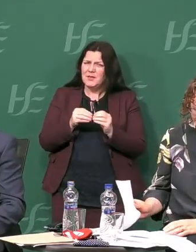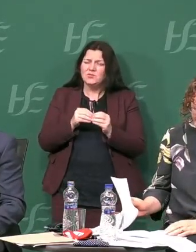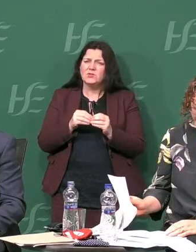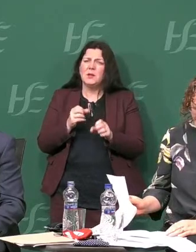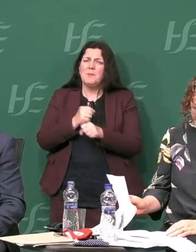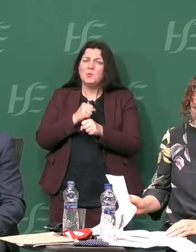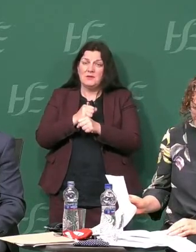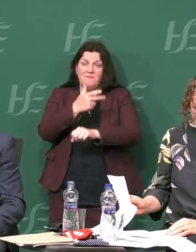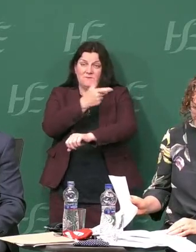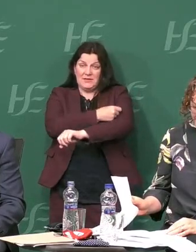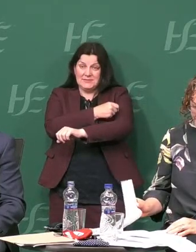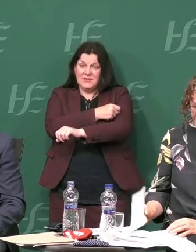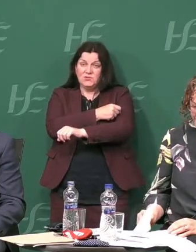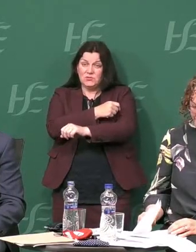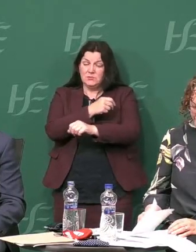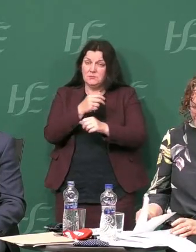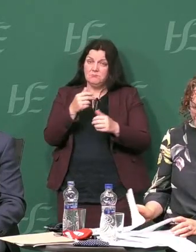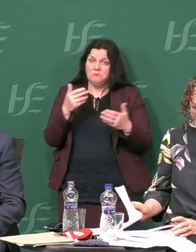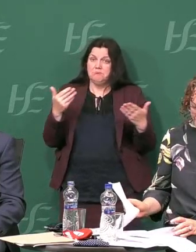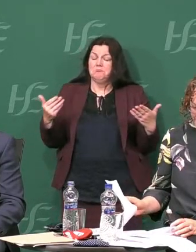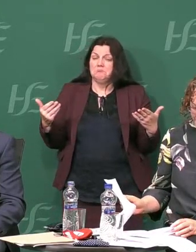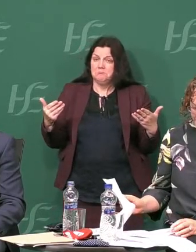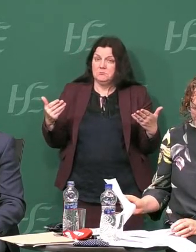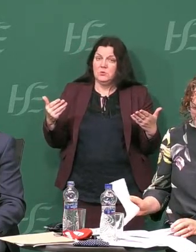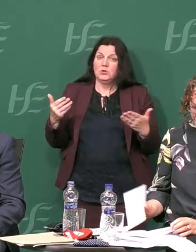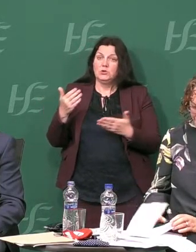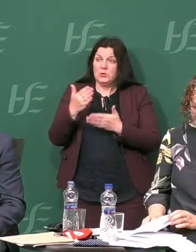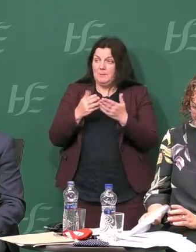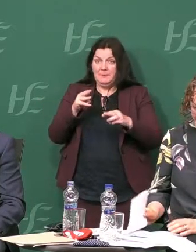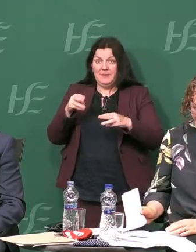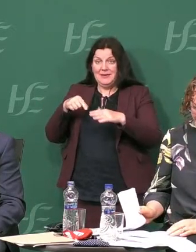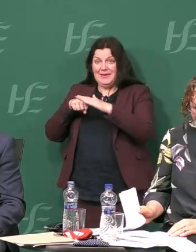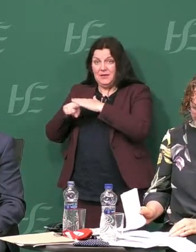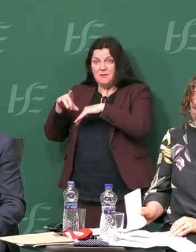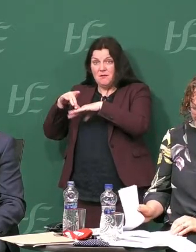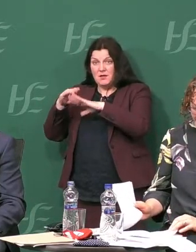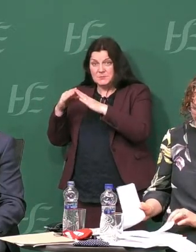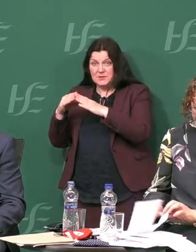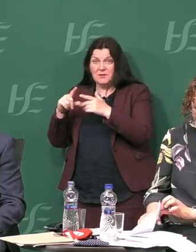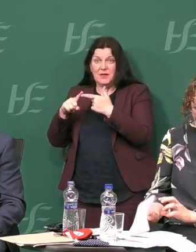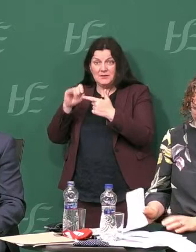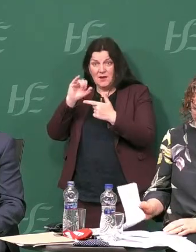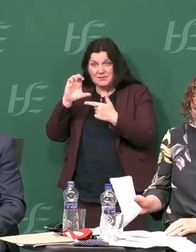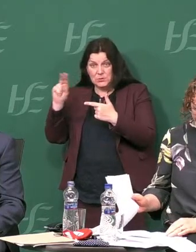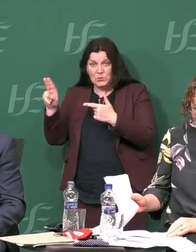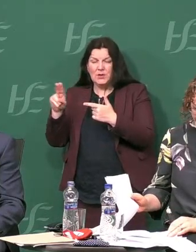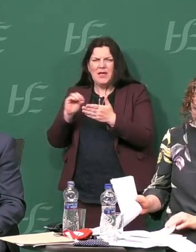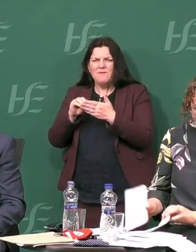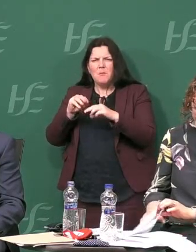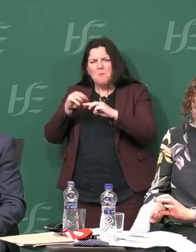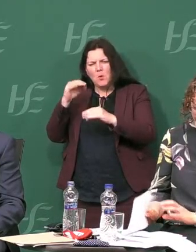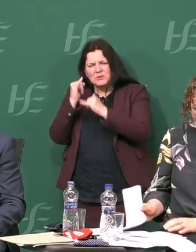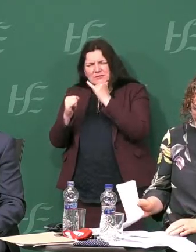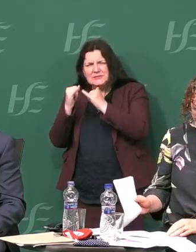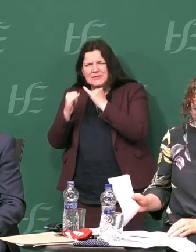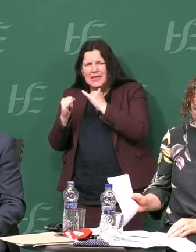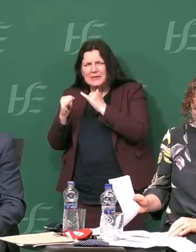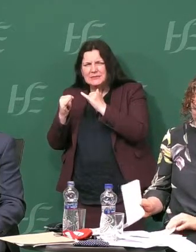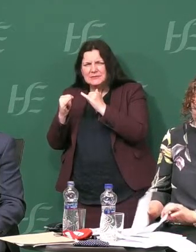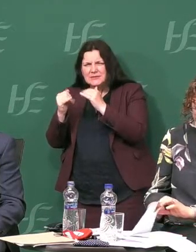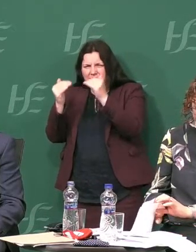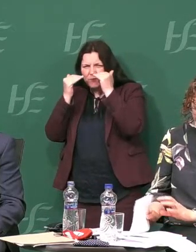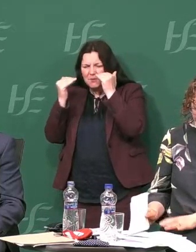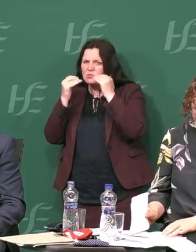the vaccination status of people in hospital and ICUs. Do we have any more granular data about